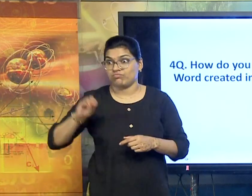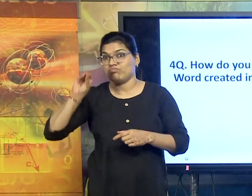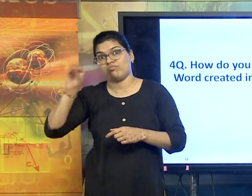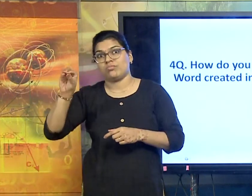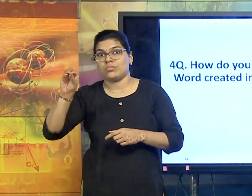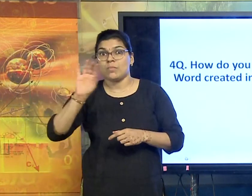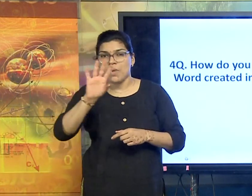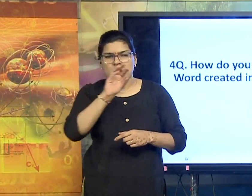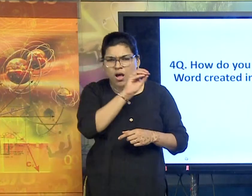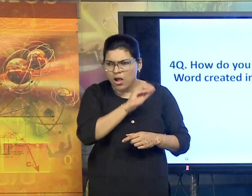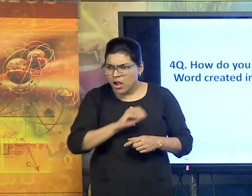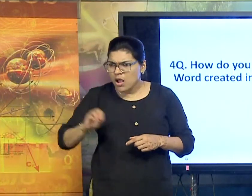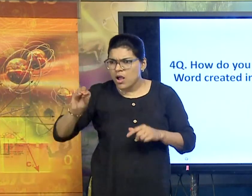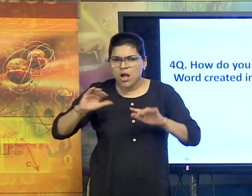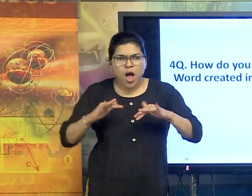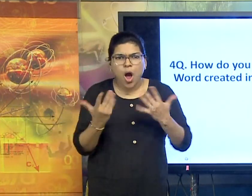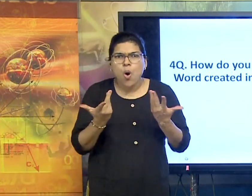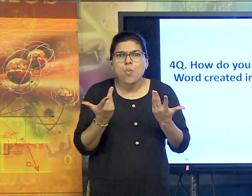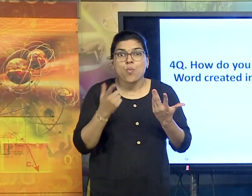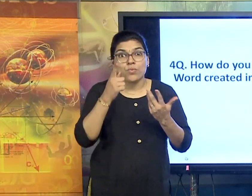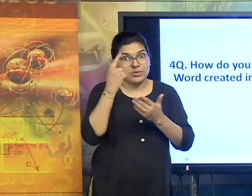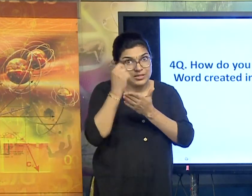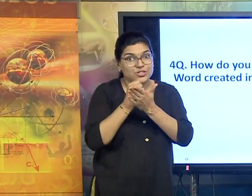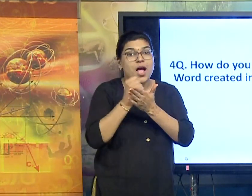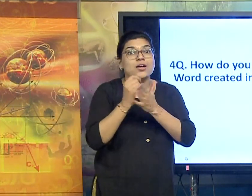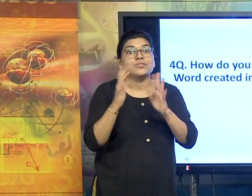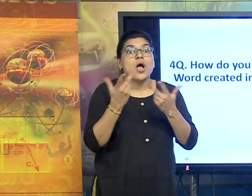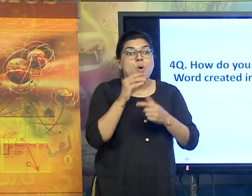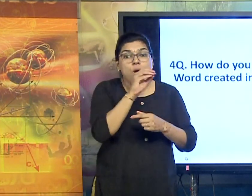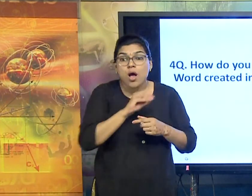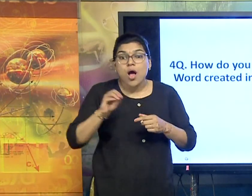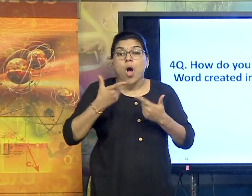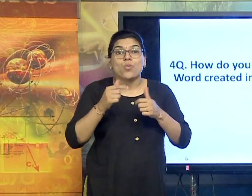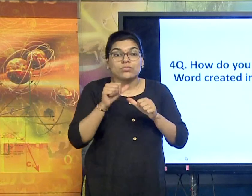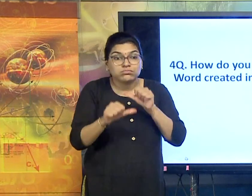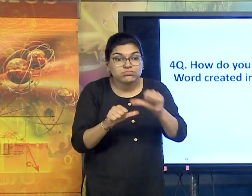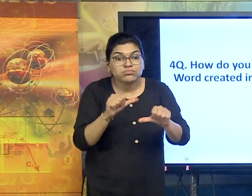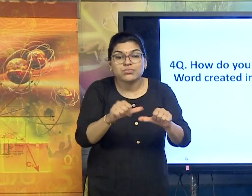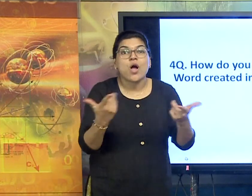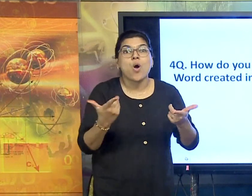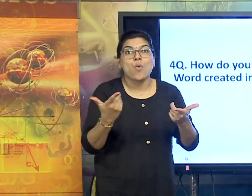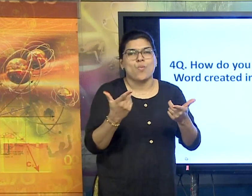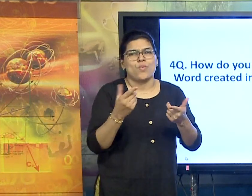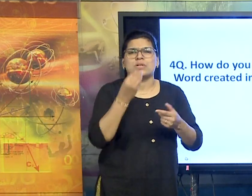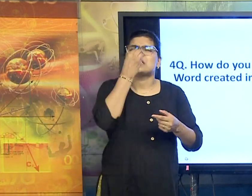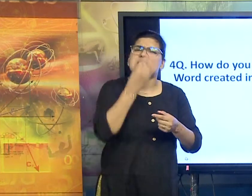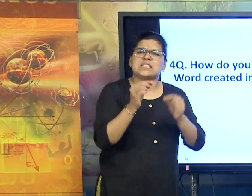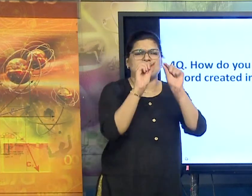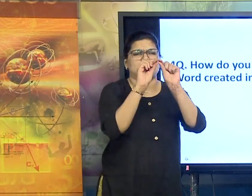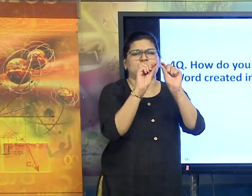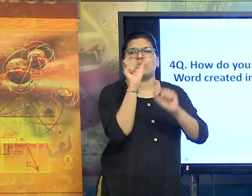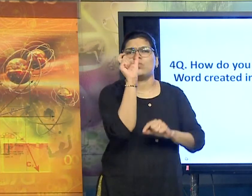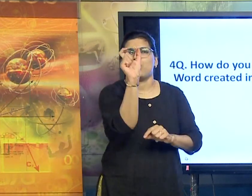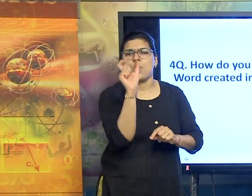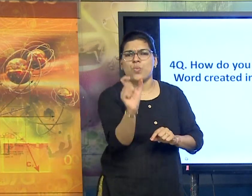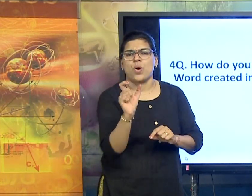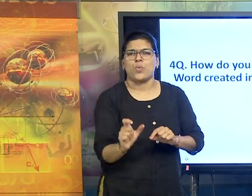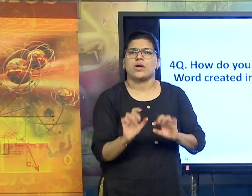It is also possible, but how would you copy it? So that you have to try yourself. What steps would you use?